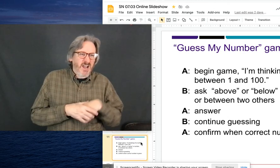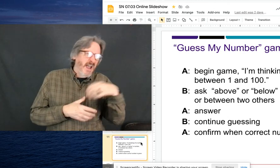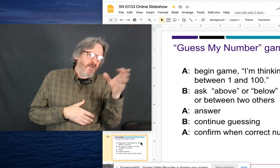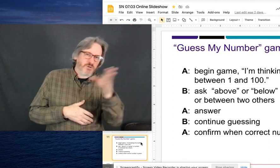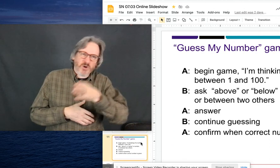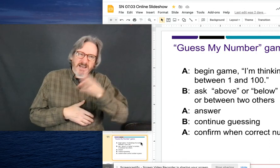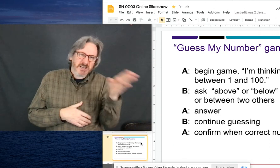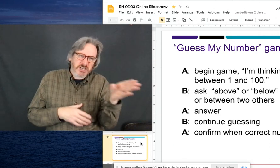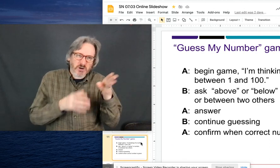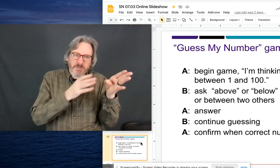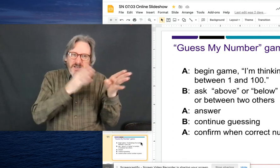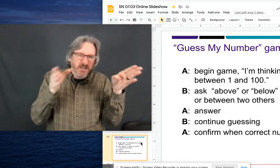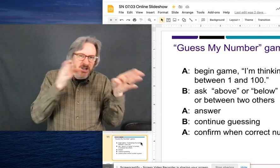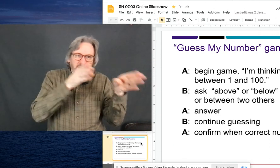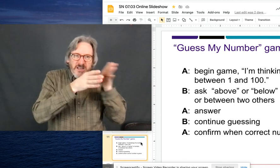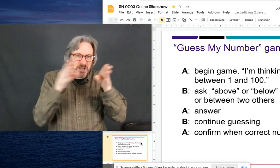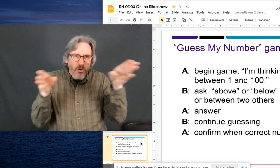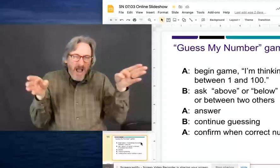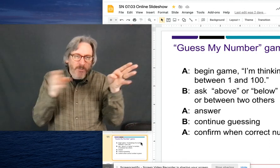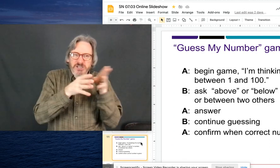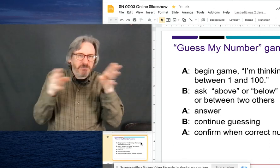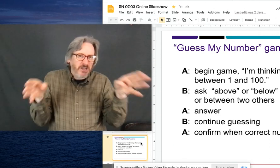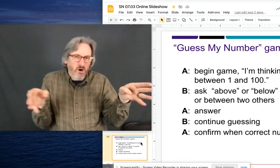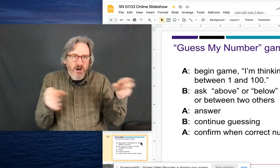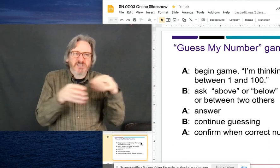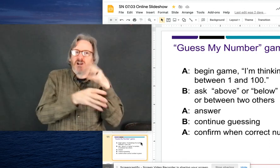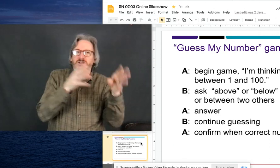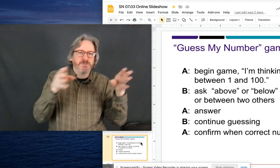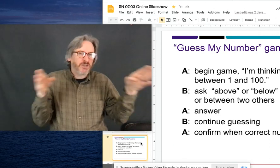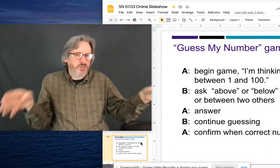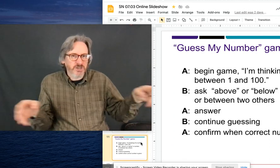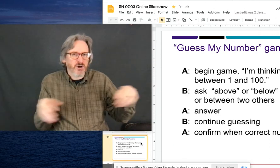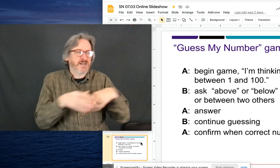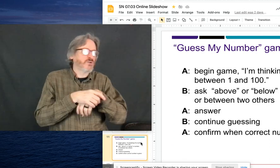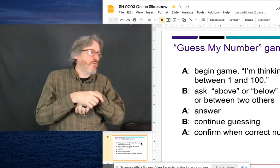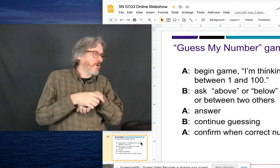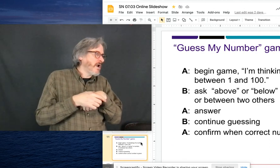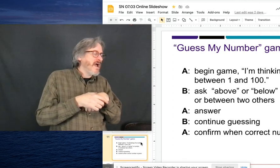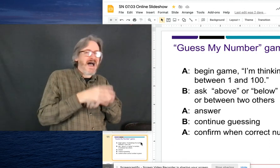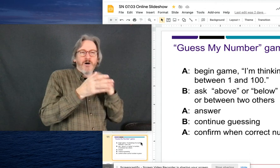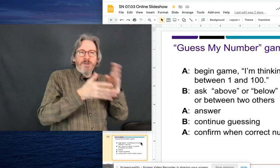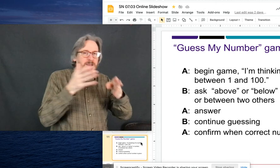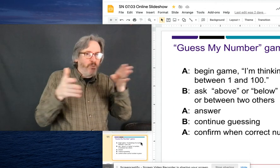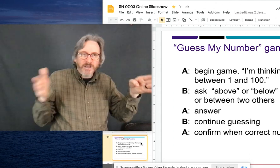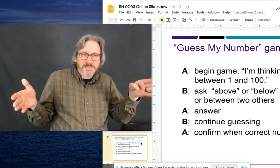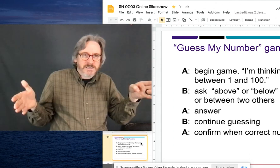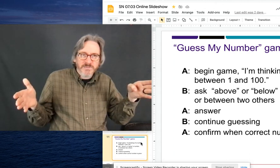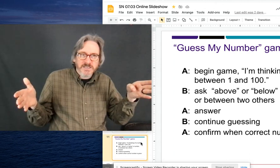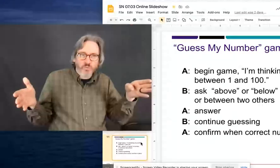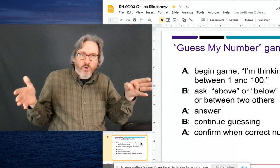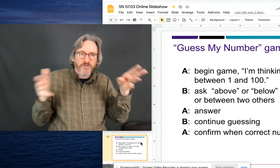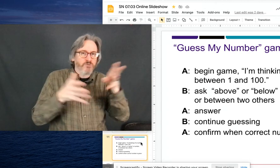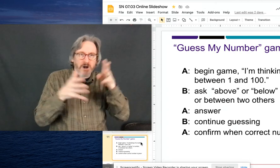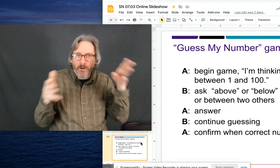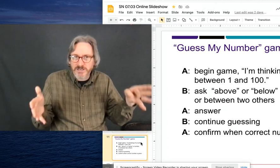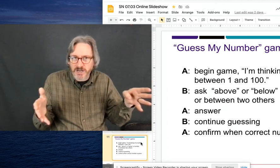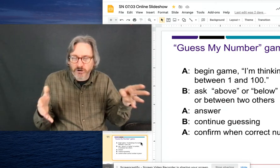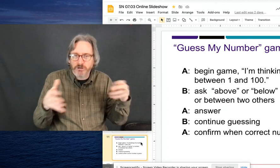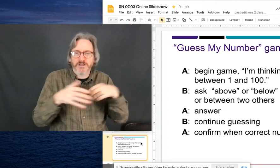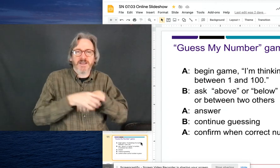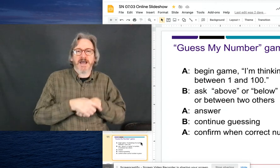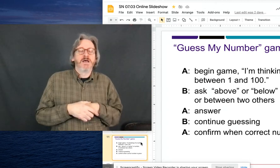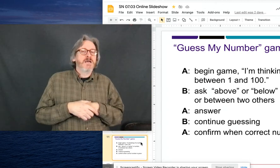as they play the game. You will see just how fake their enjoyment is of the game. But